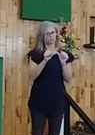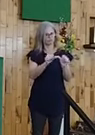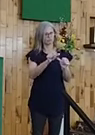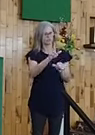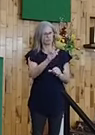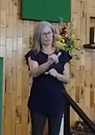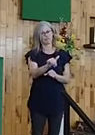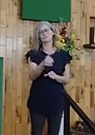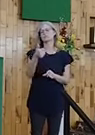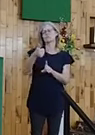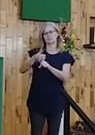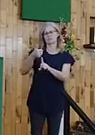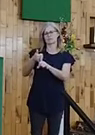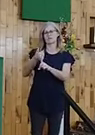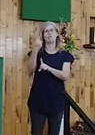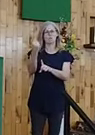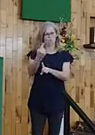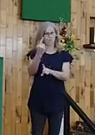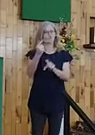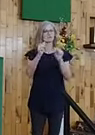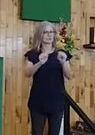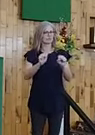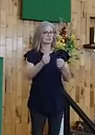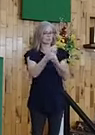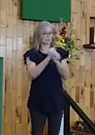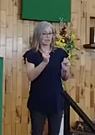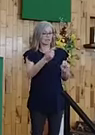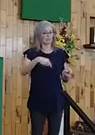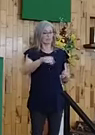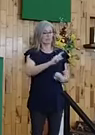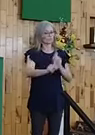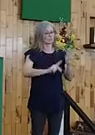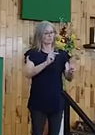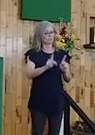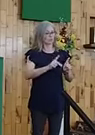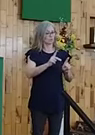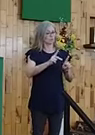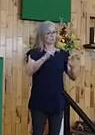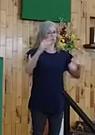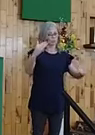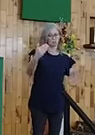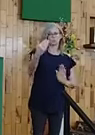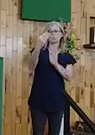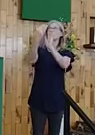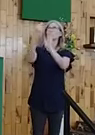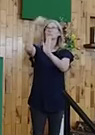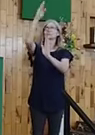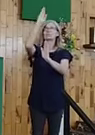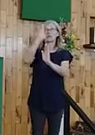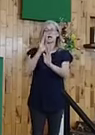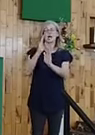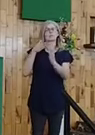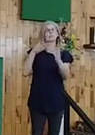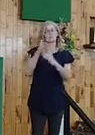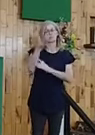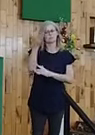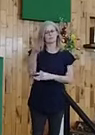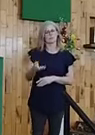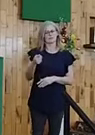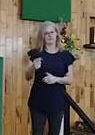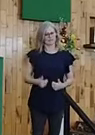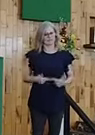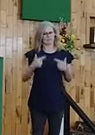Therefore, he is always able to save those who approach God through him, since he lives forever to